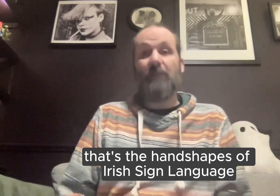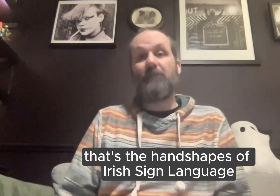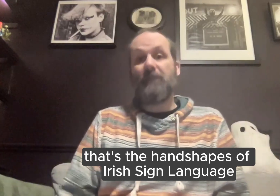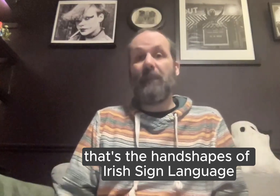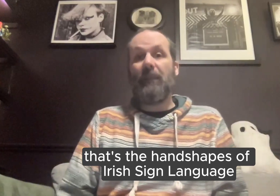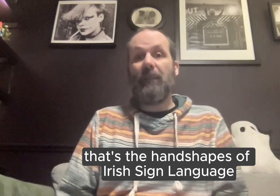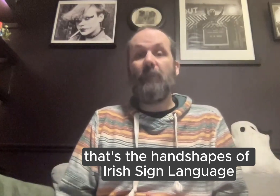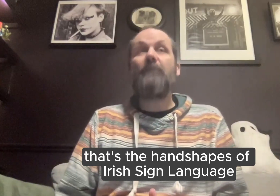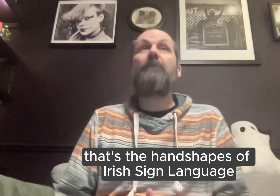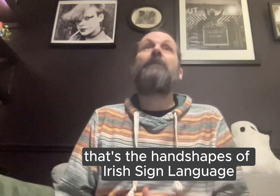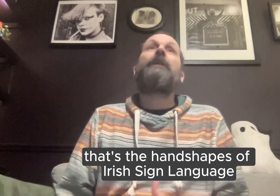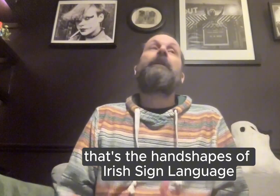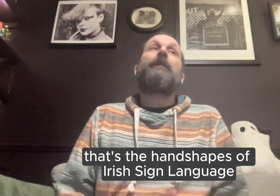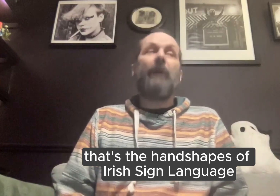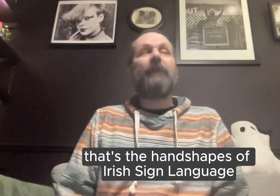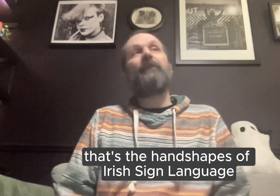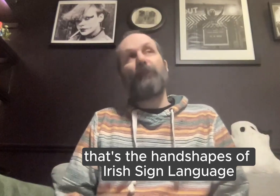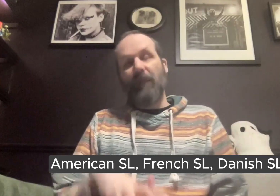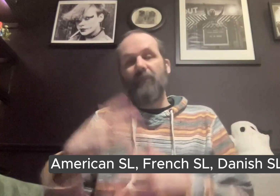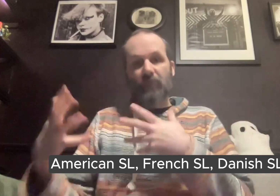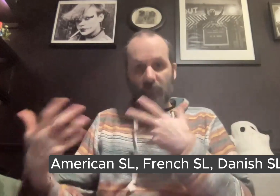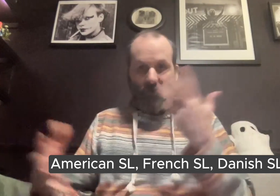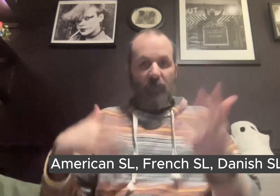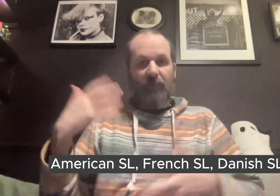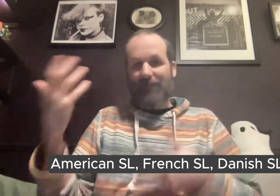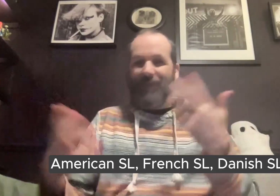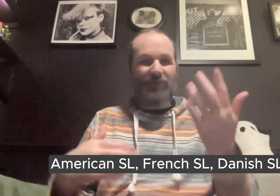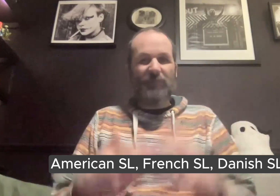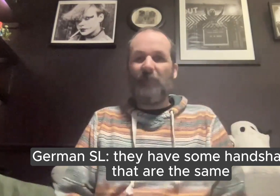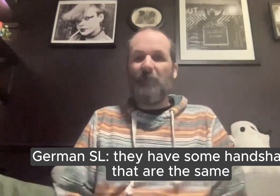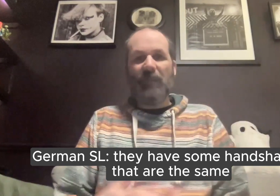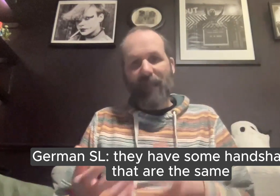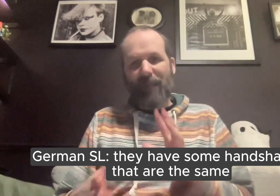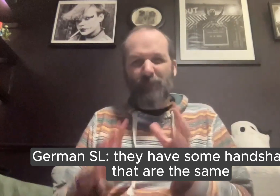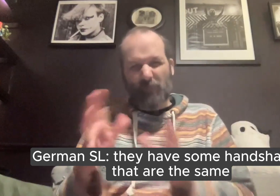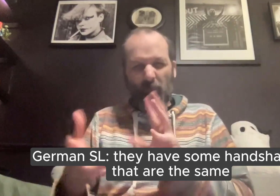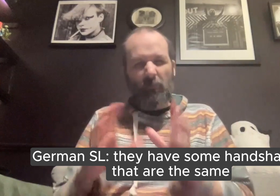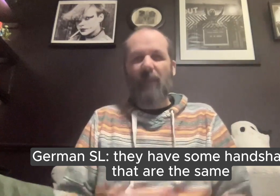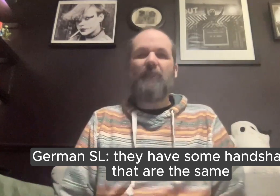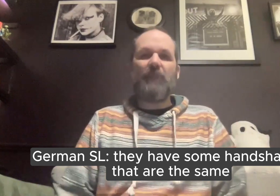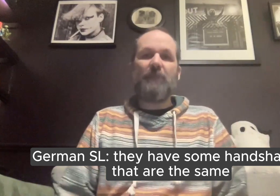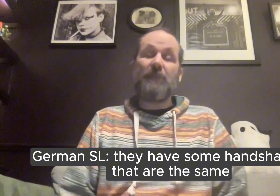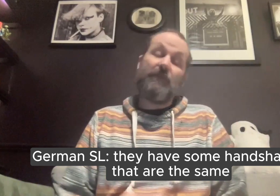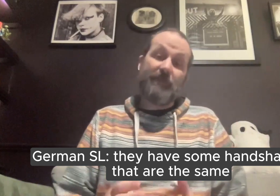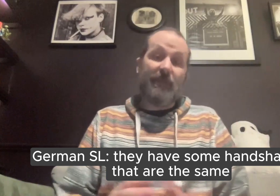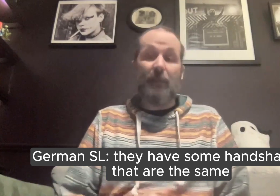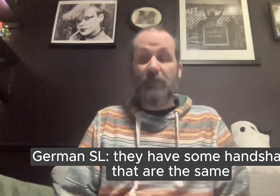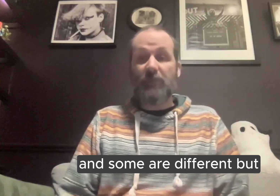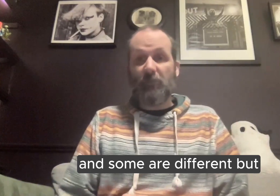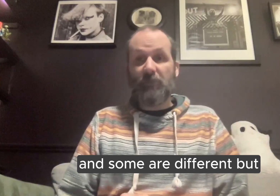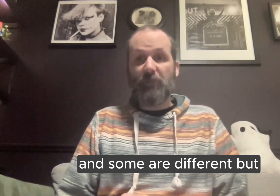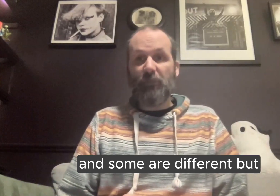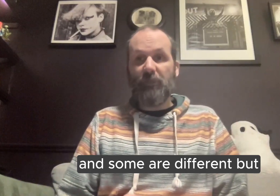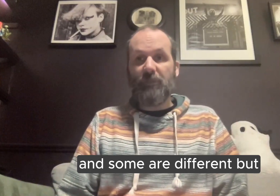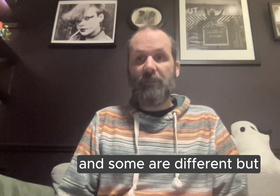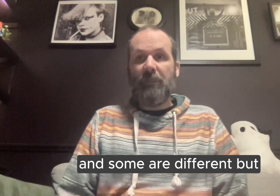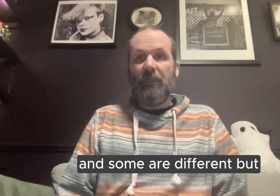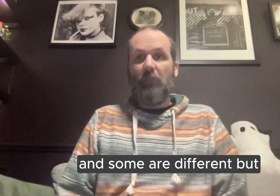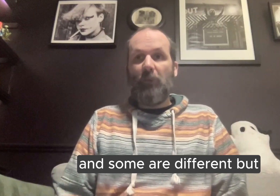Irish Sign Language. American, French, Danish, German, they have some hand shapes that are the same and some are different.